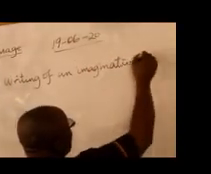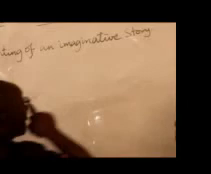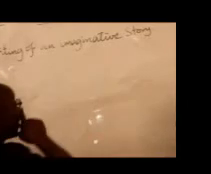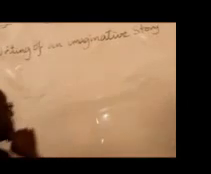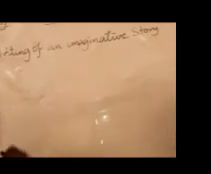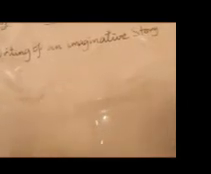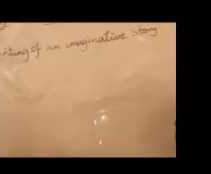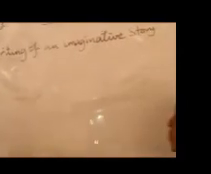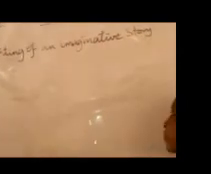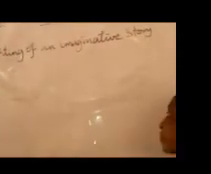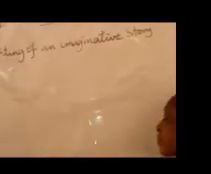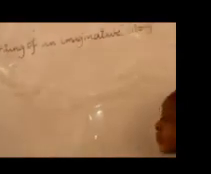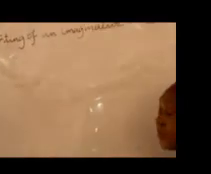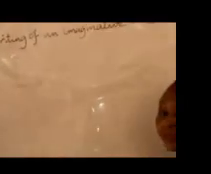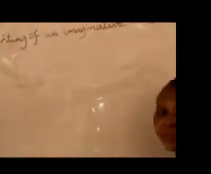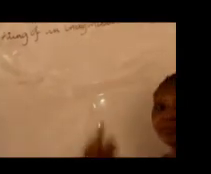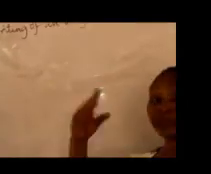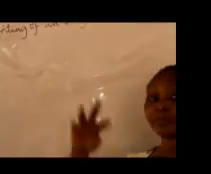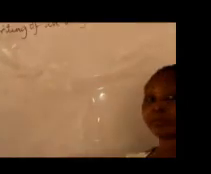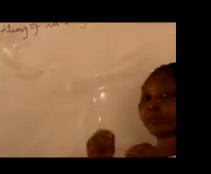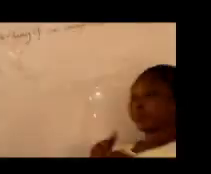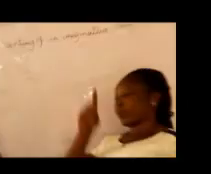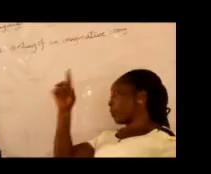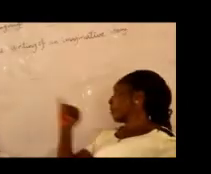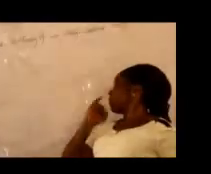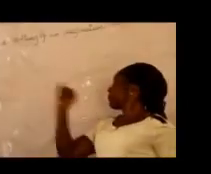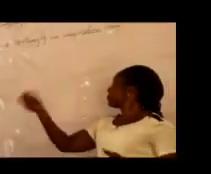story. That's the first one.